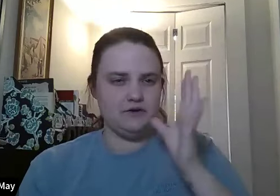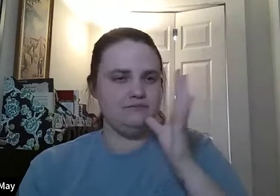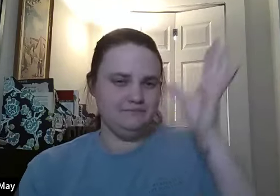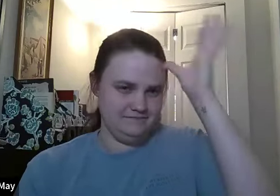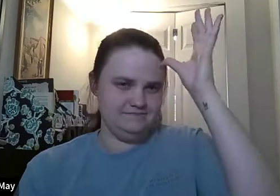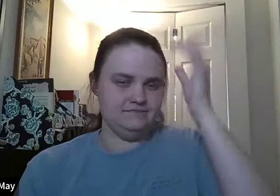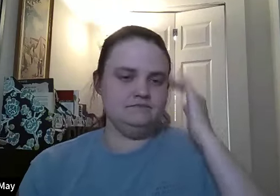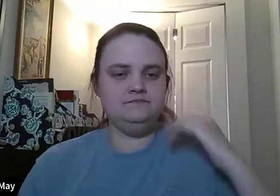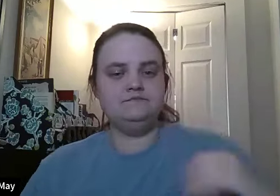together.